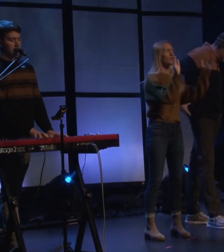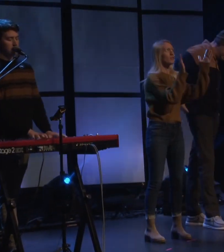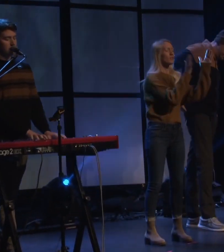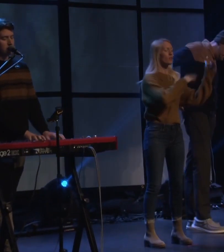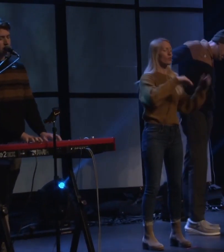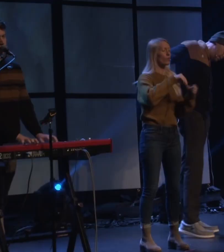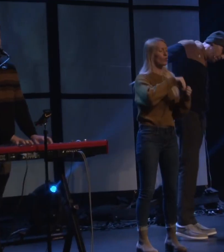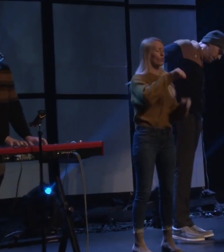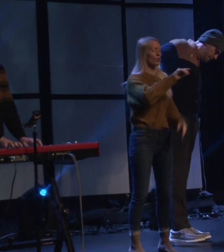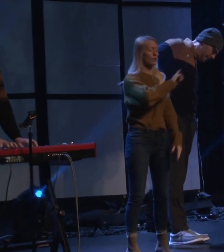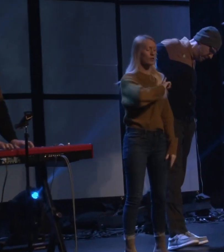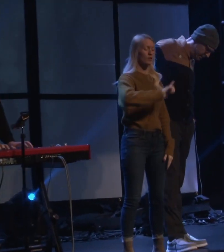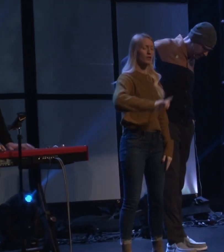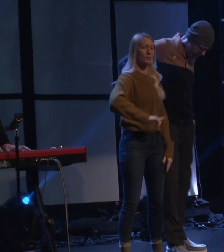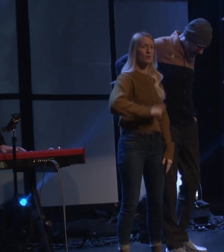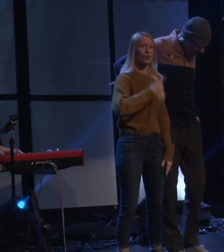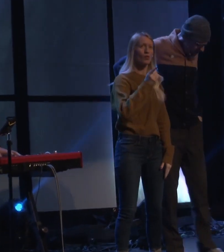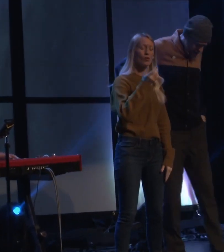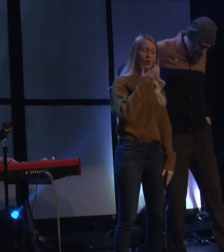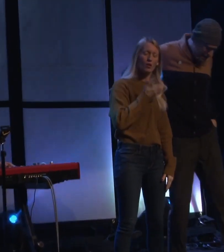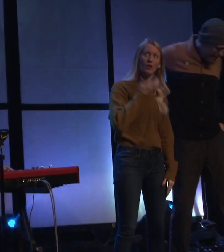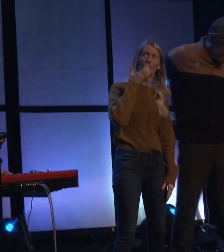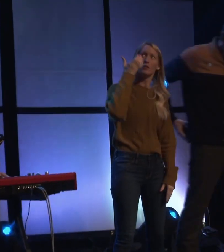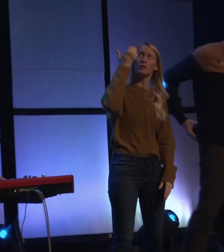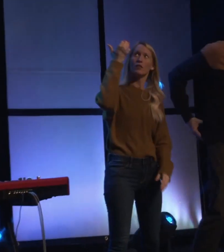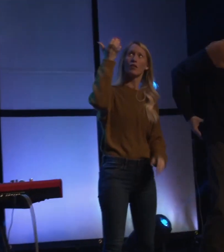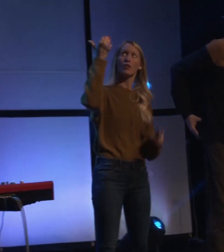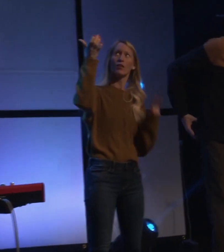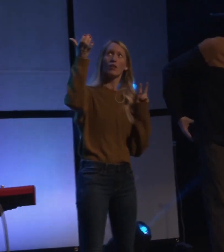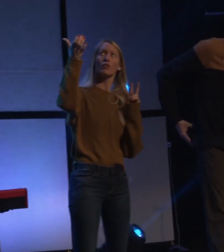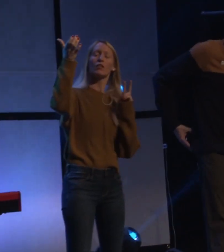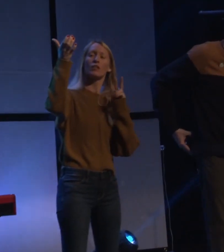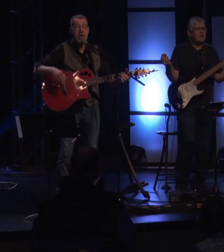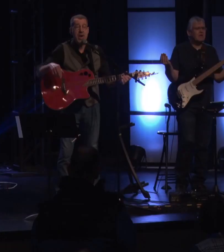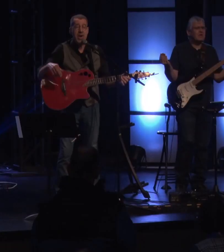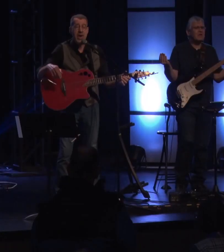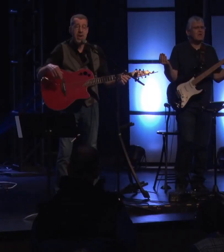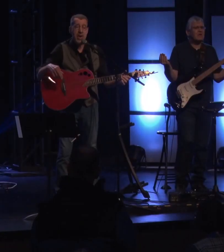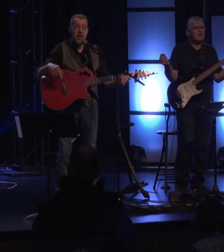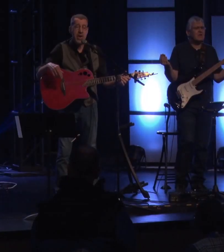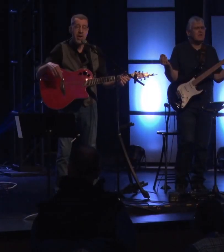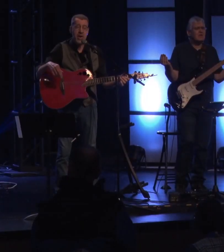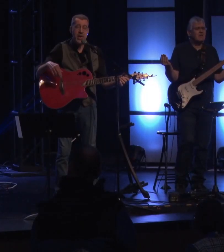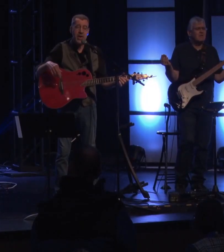is in the Lord. Keep your eyes on